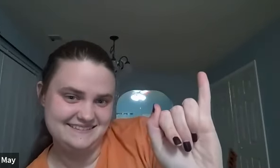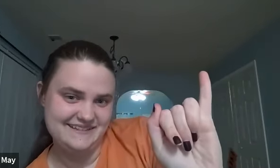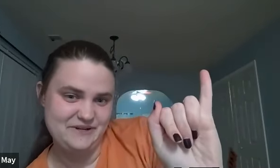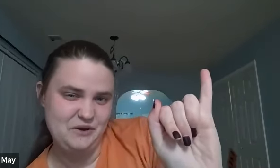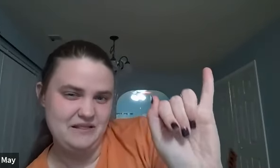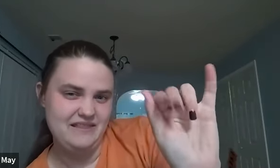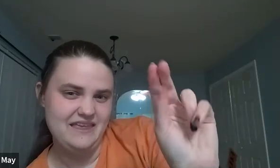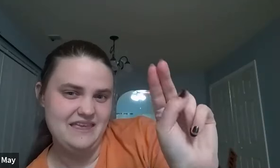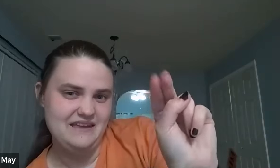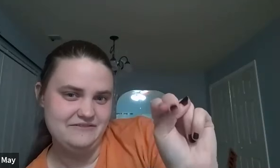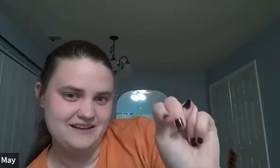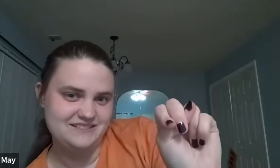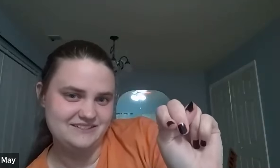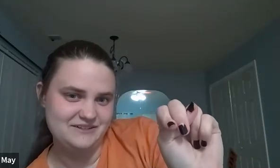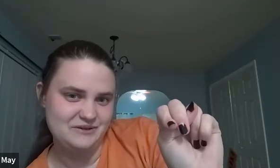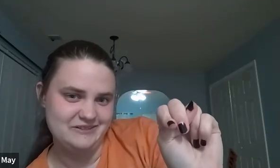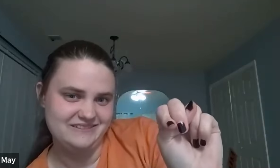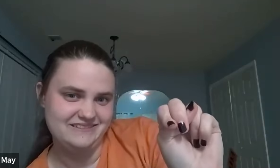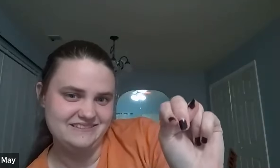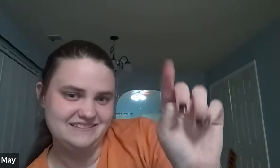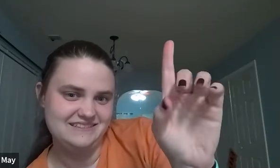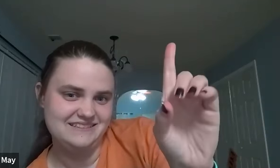I'm gonna go a little faster than normal.